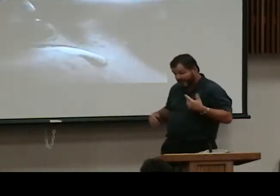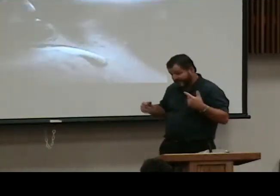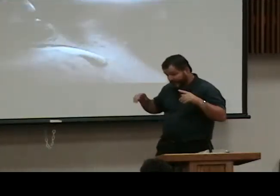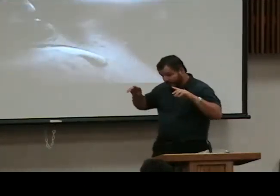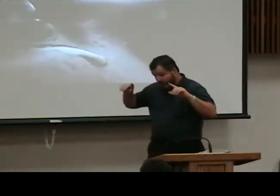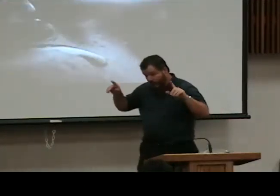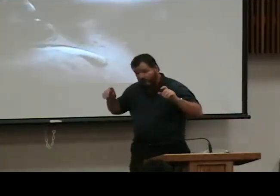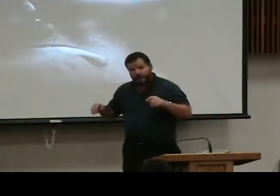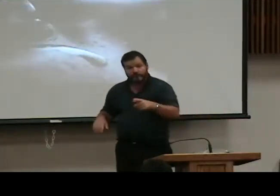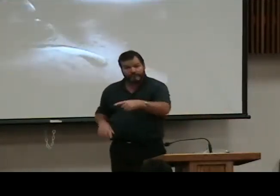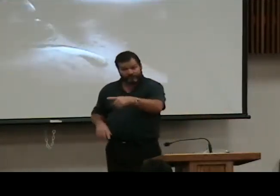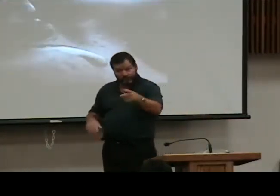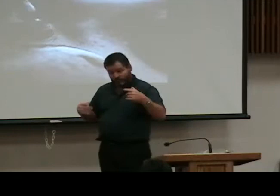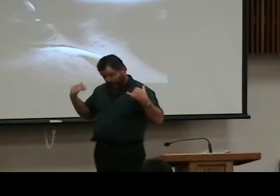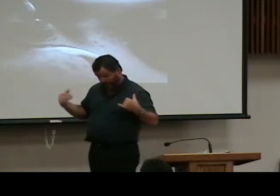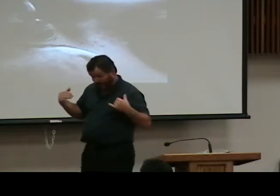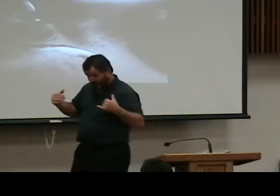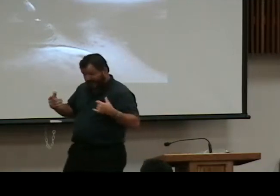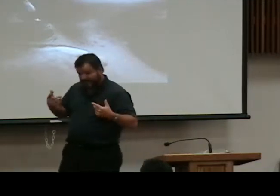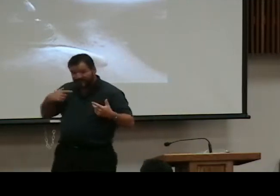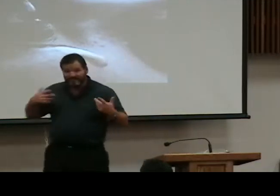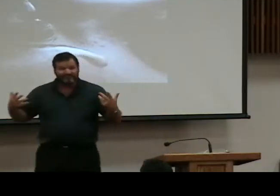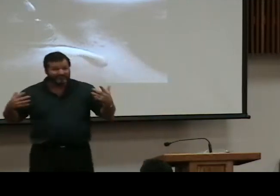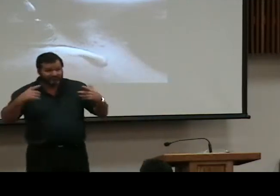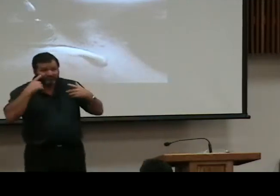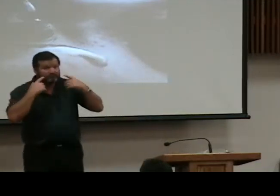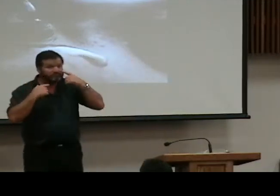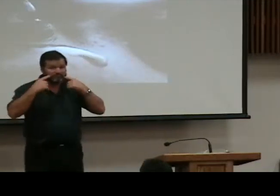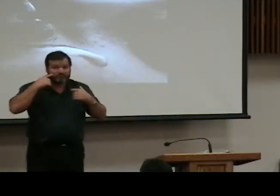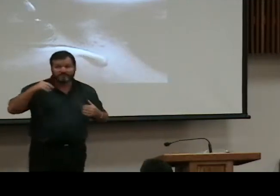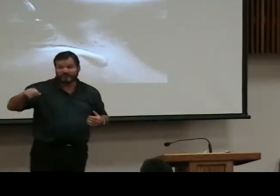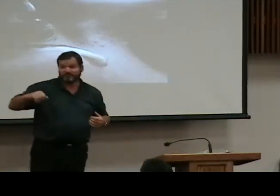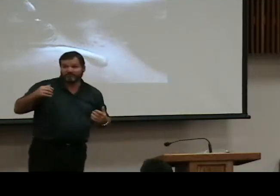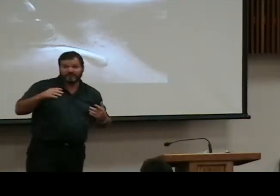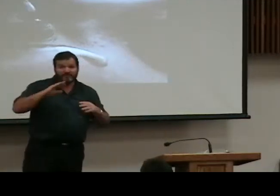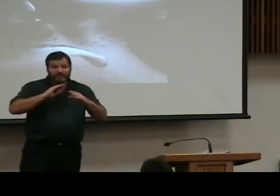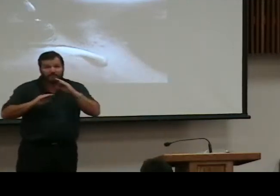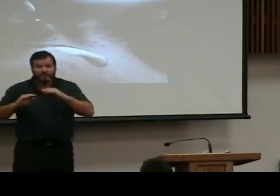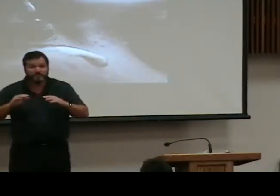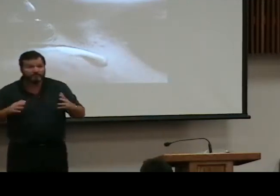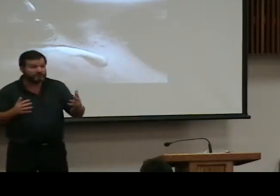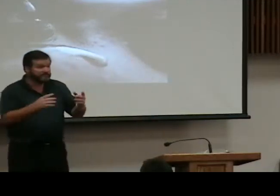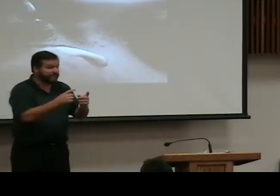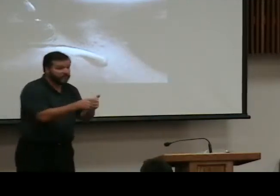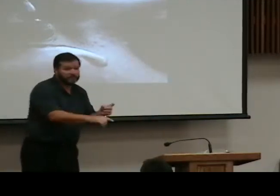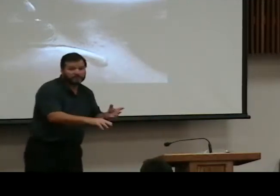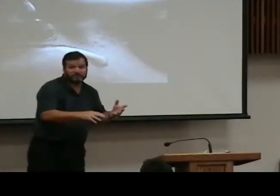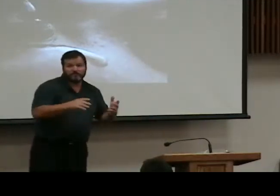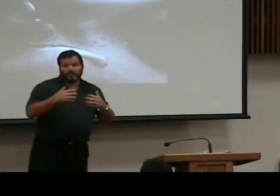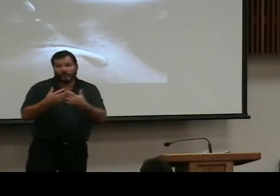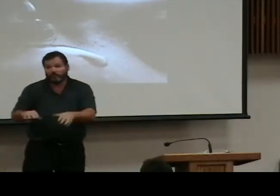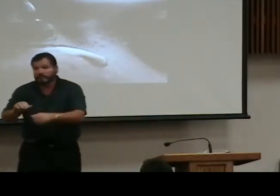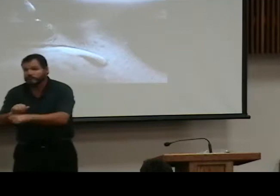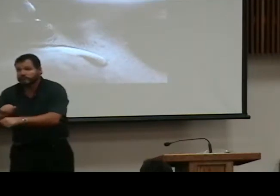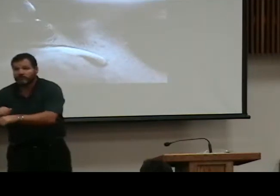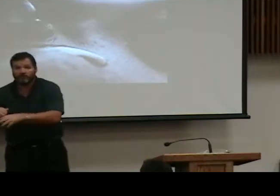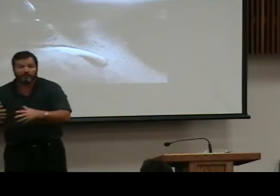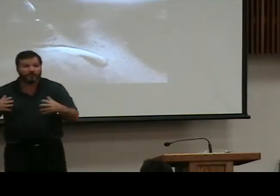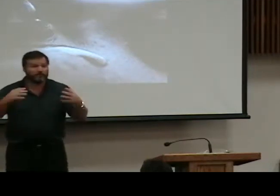question, our question for us today, are you crying? Are you frustrated? Have